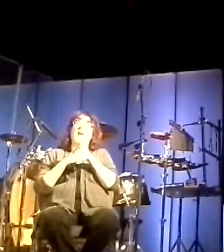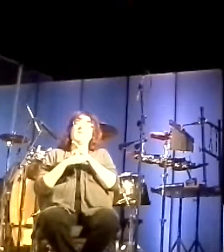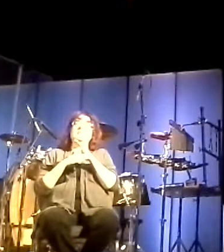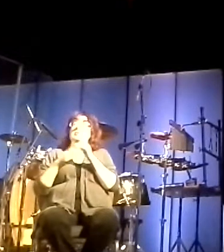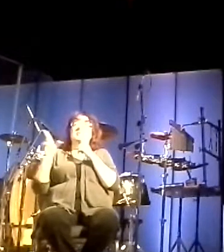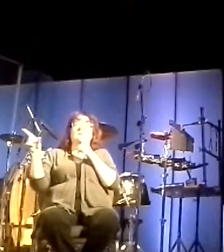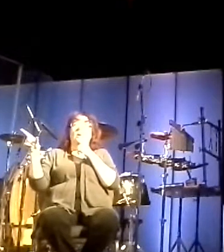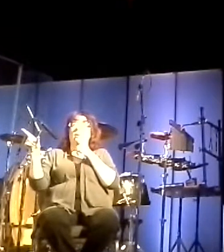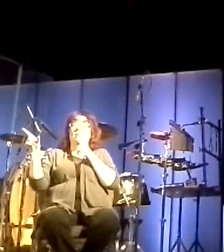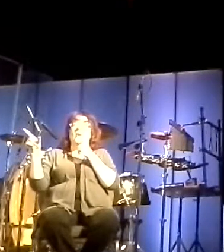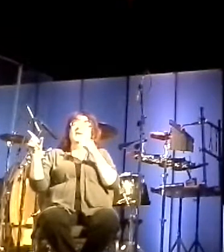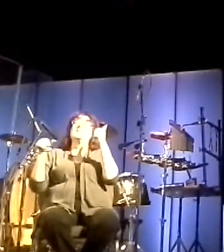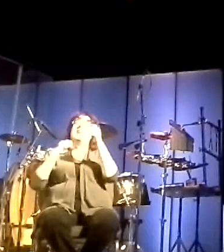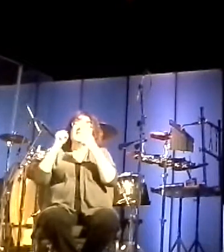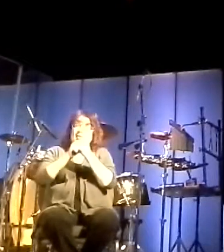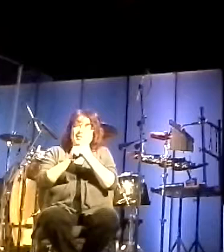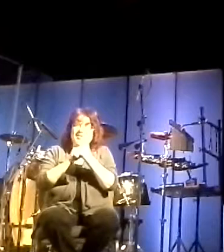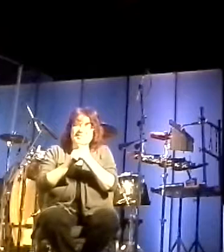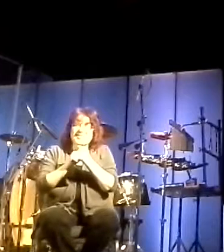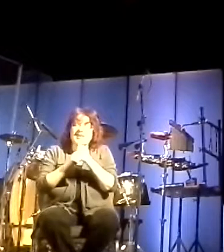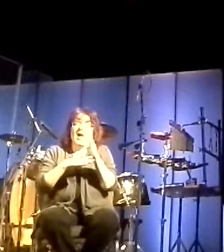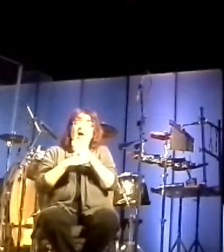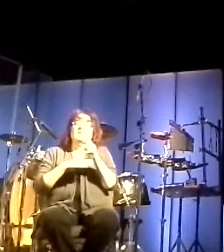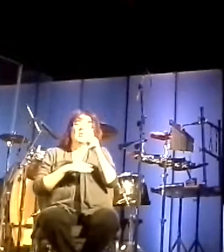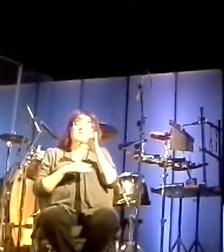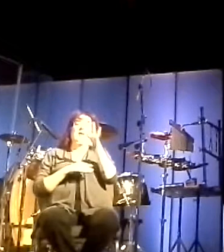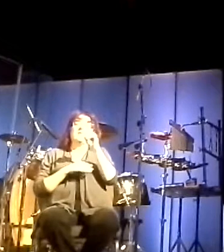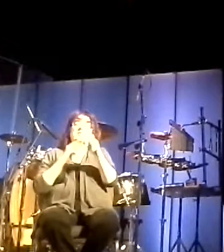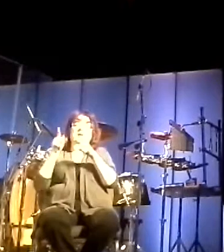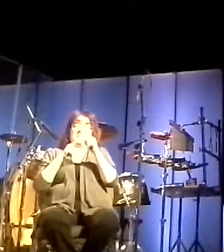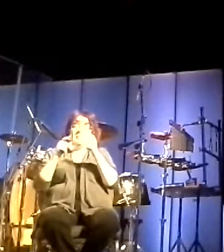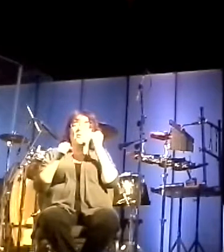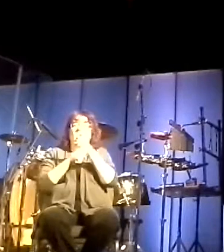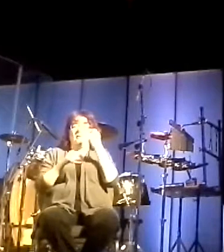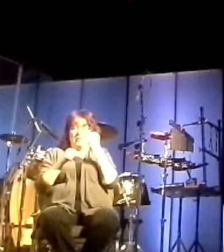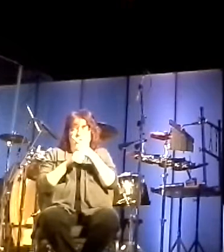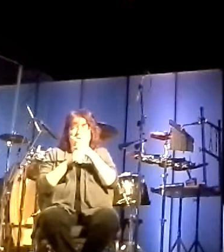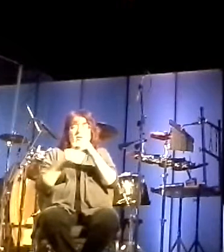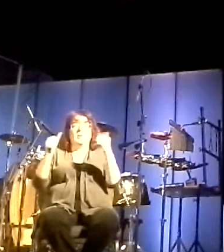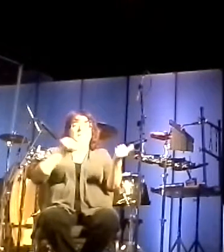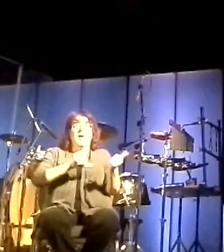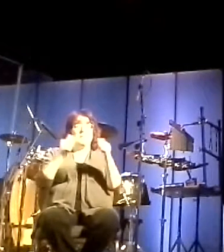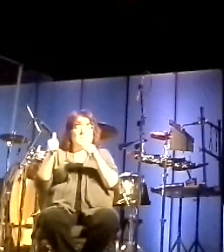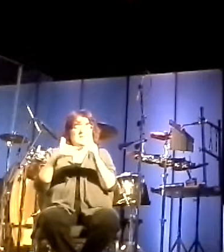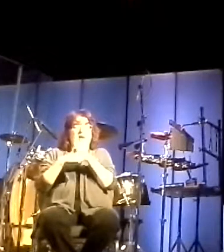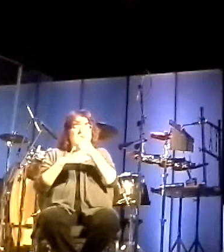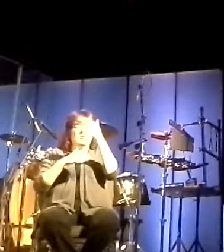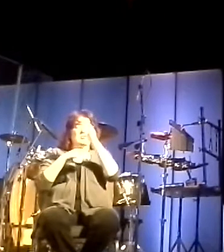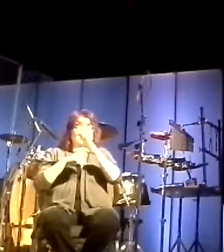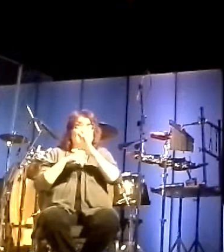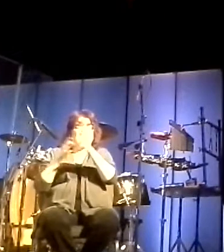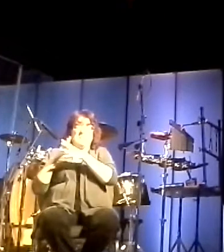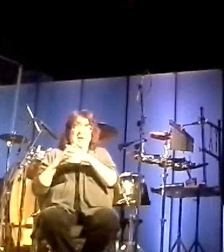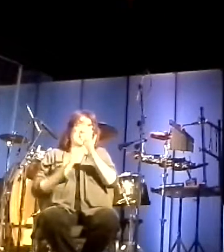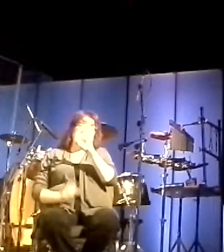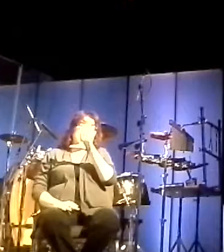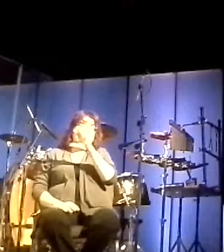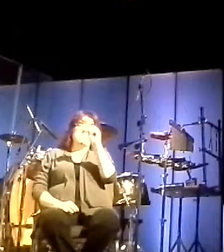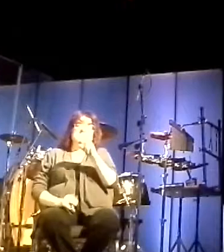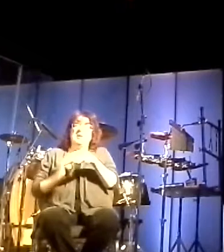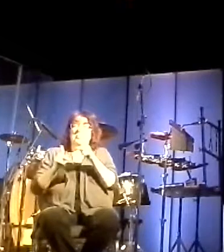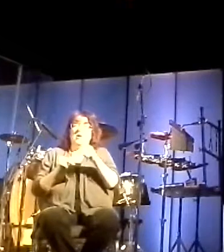of, over the last 10 years, that's an average of 150 people a year. The average church in America is like 95